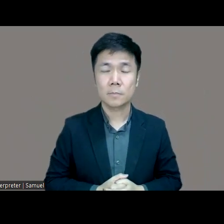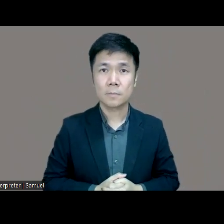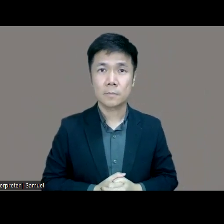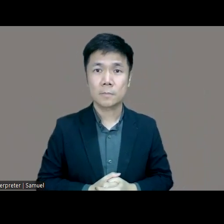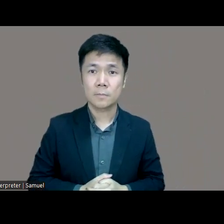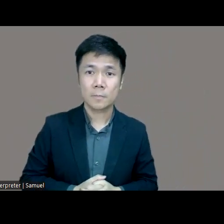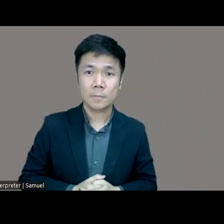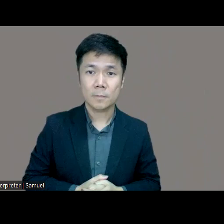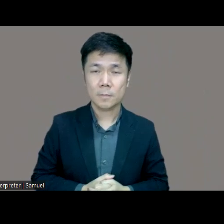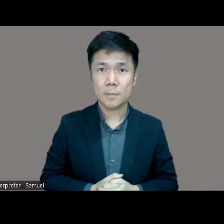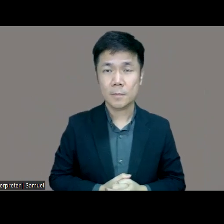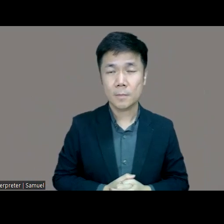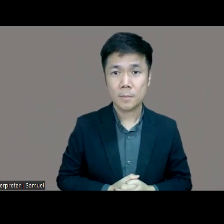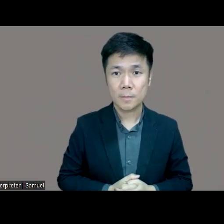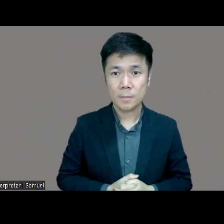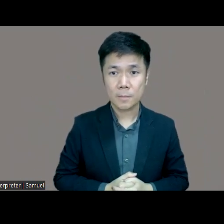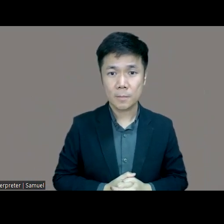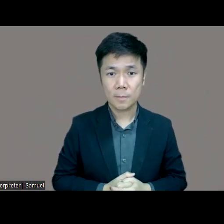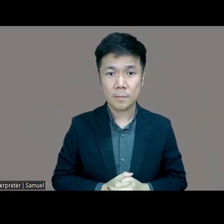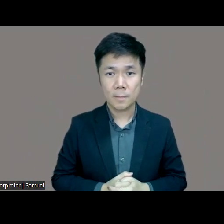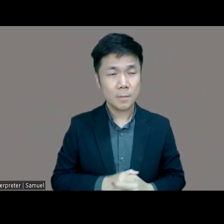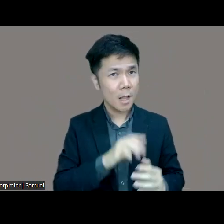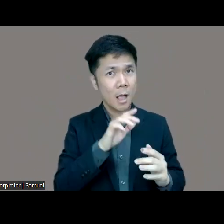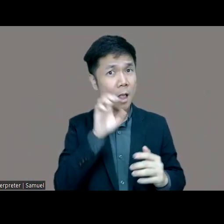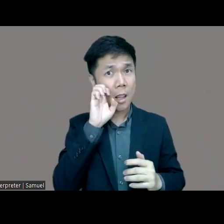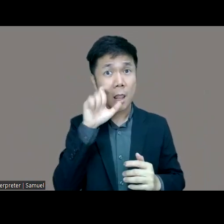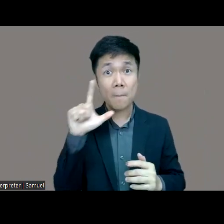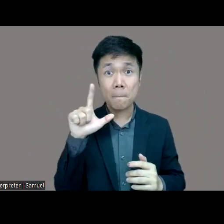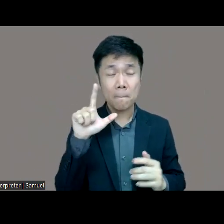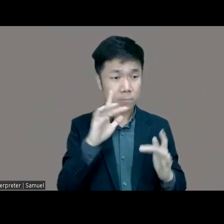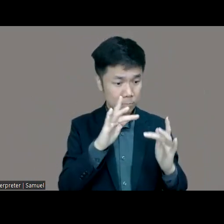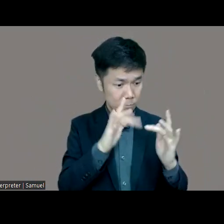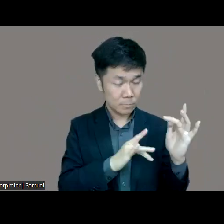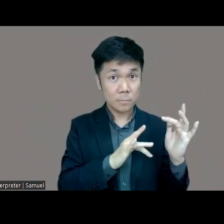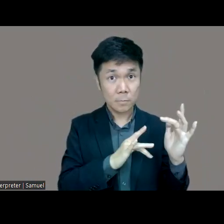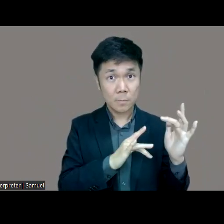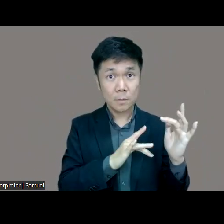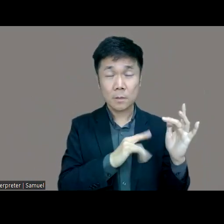Not sure if we may have lost Elham, sorry, now I realize.